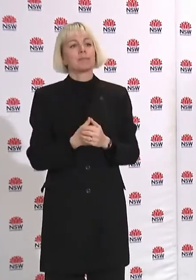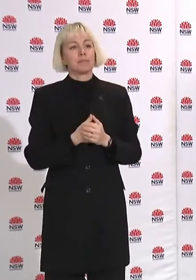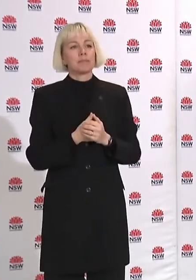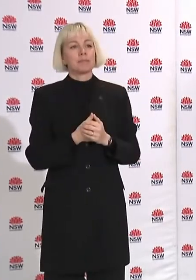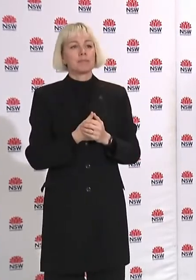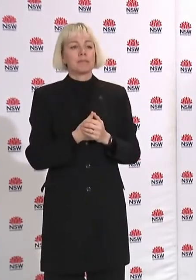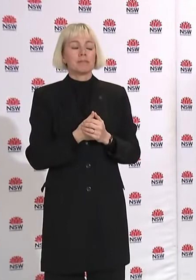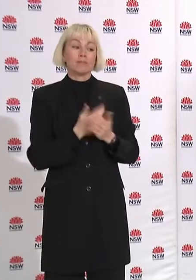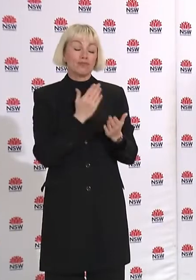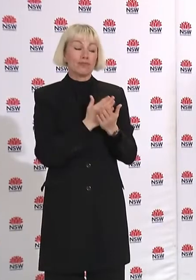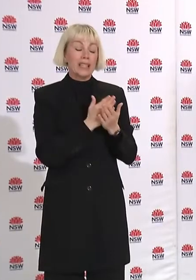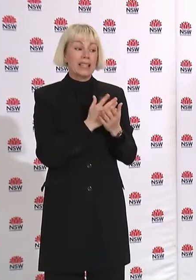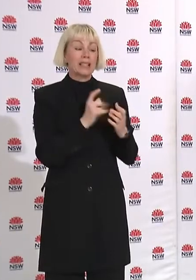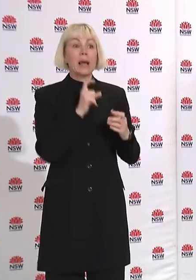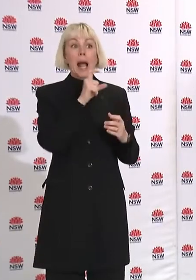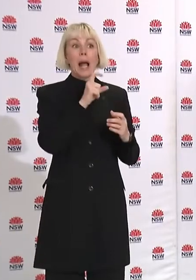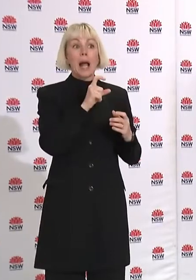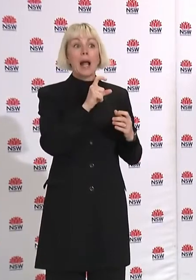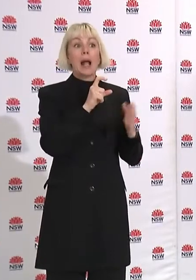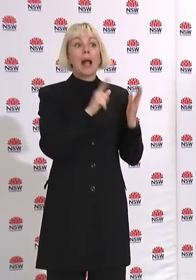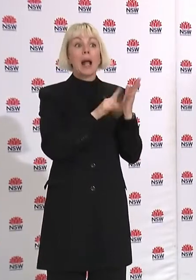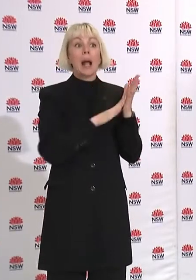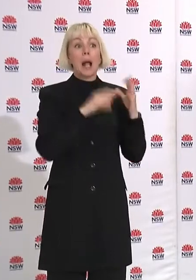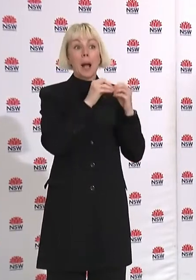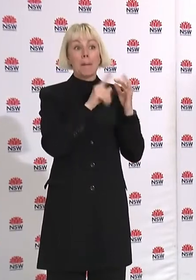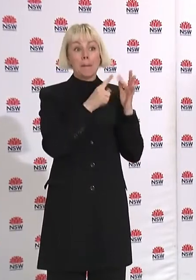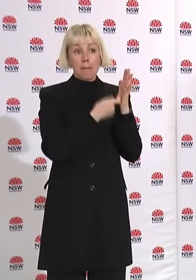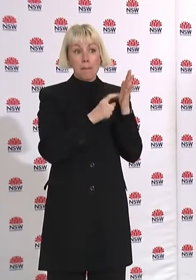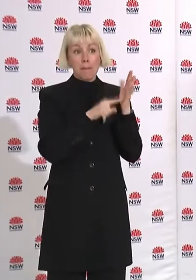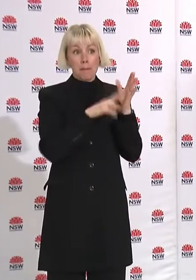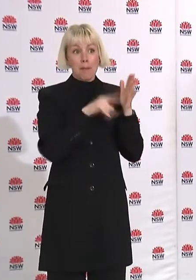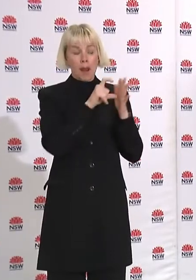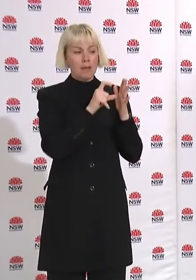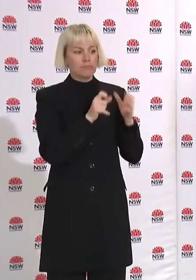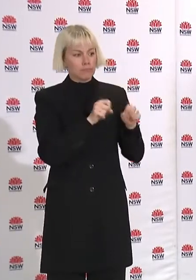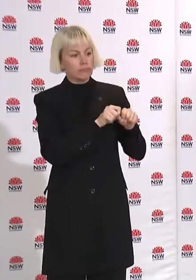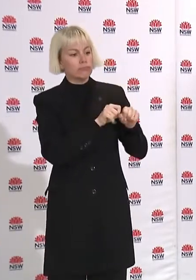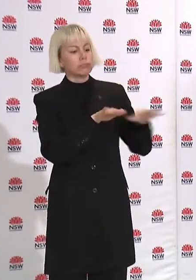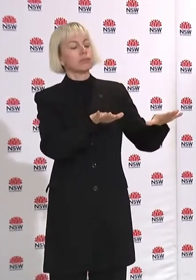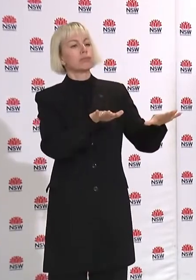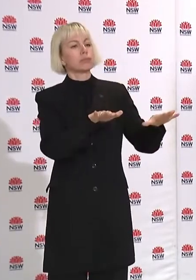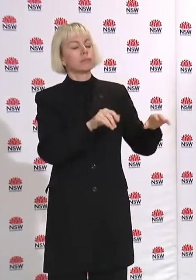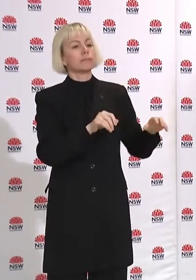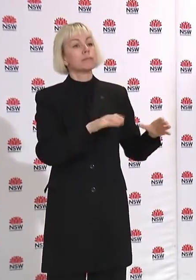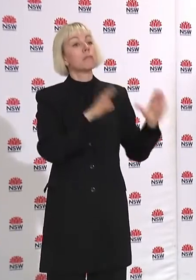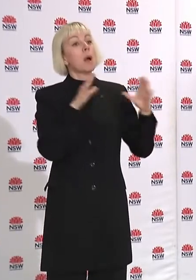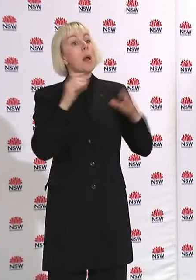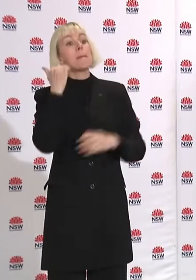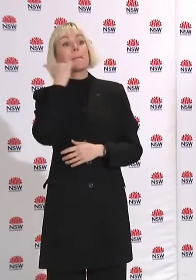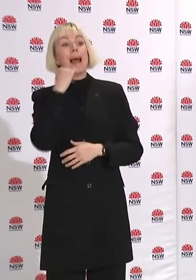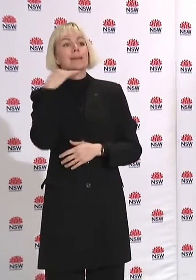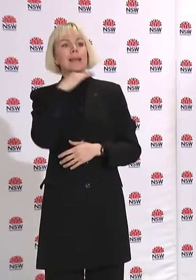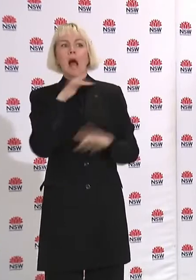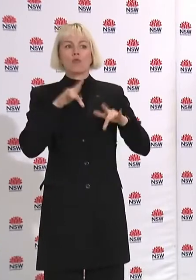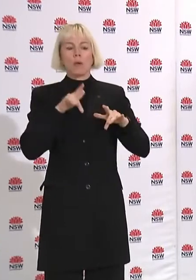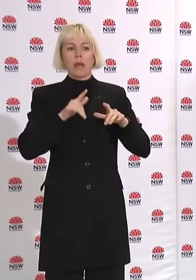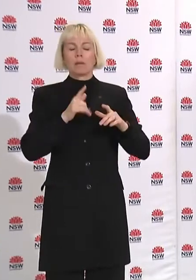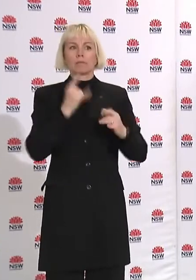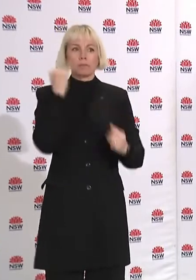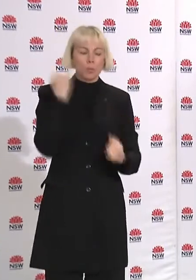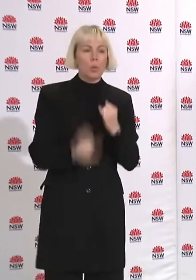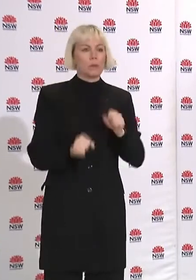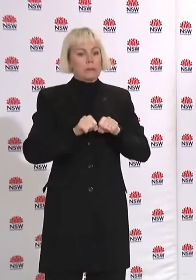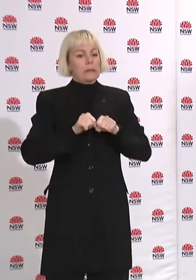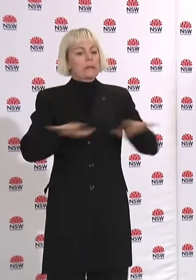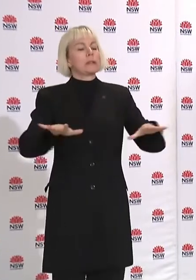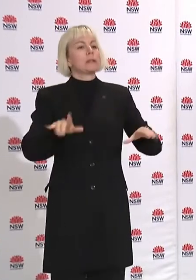spread. Blacktown isn't yet, but in order to contain the virus, we're extending it to Blacktown as well, so that we can have